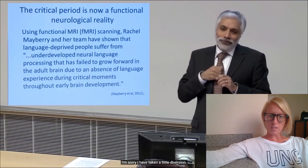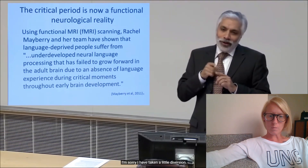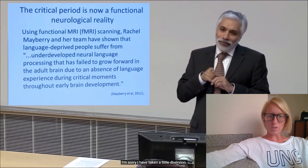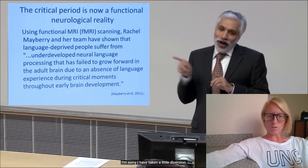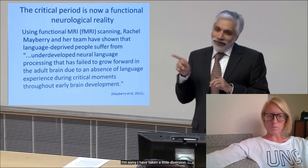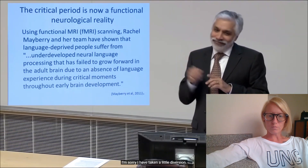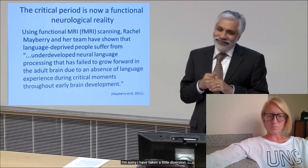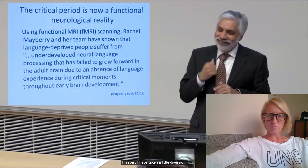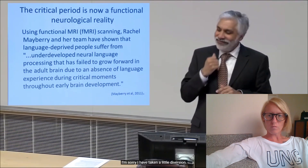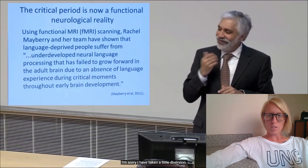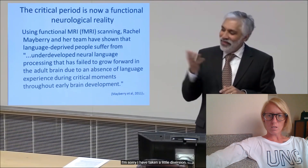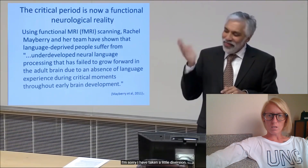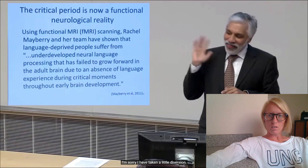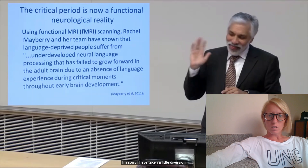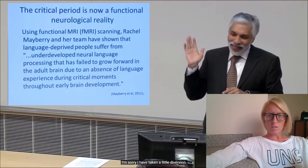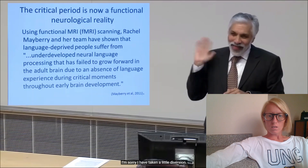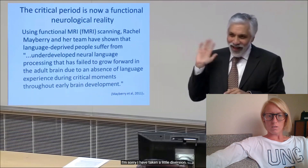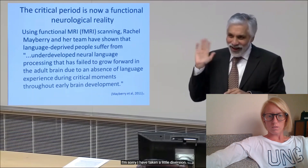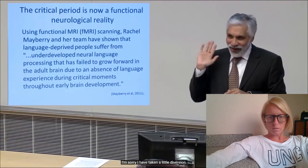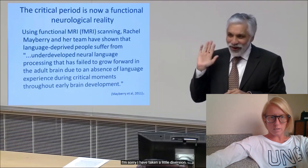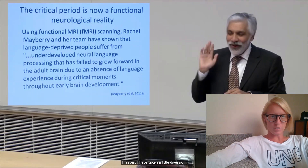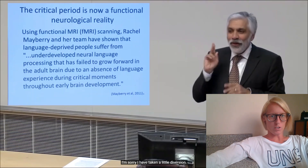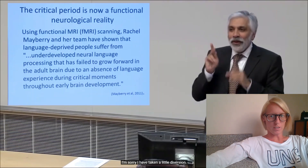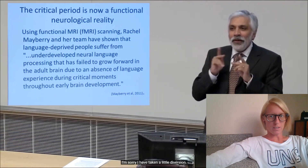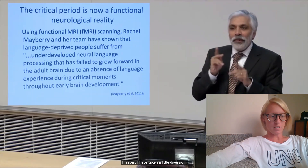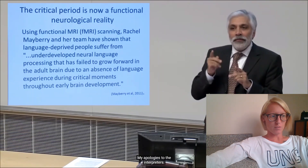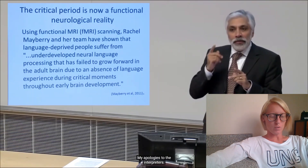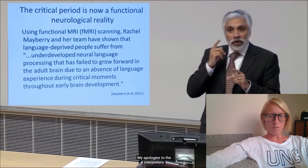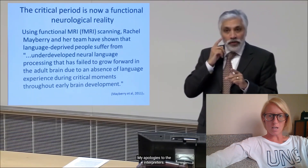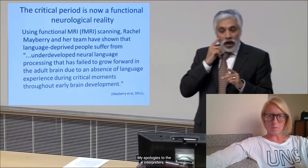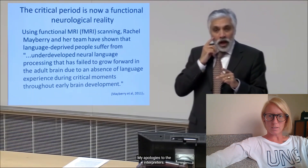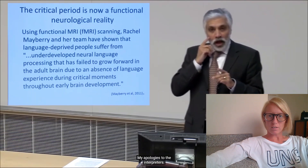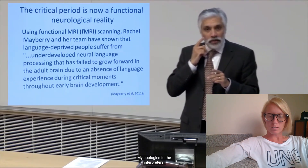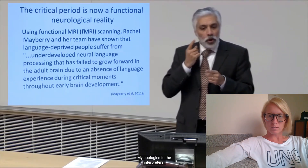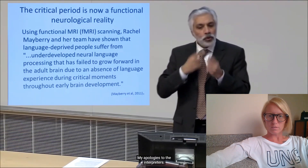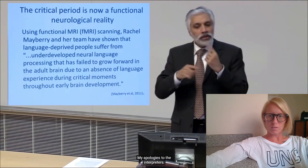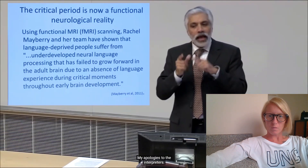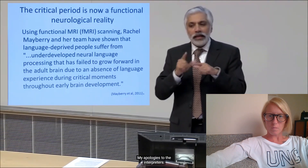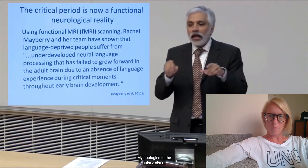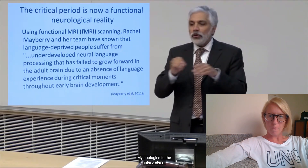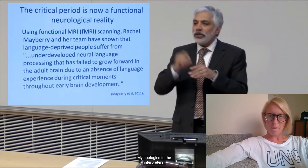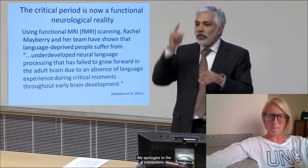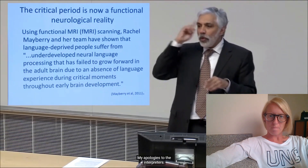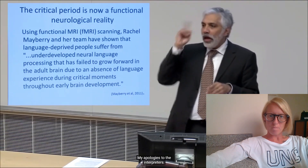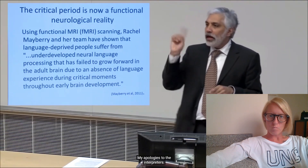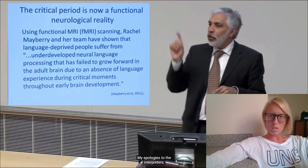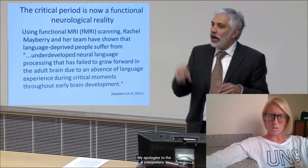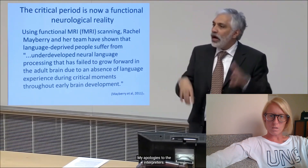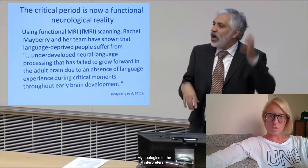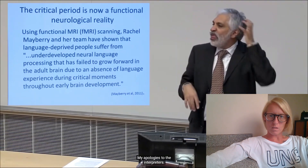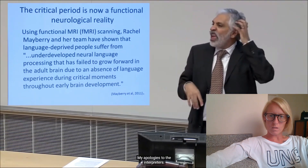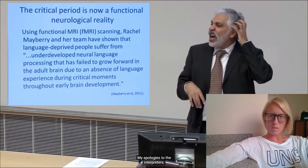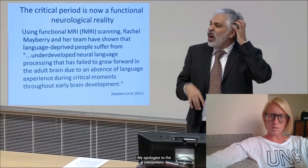A long time ago. I'm sorry, I'm taking a little diversion, so my apologies to the interpreters.